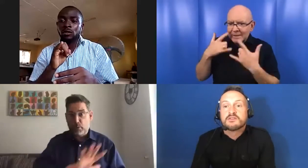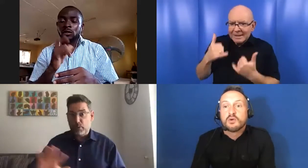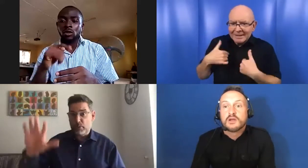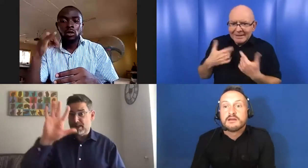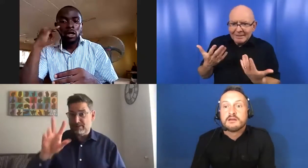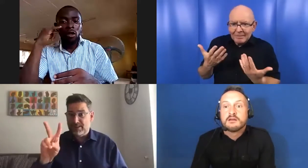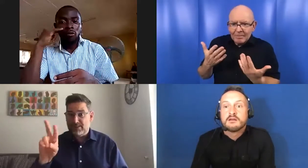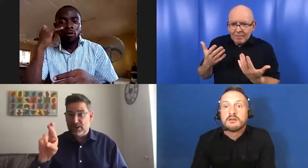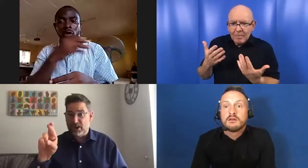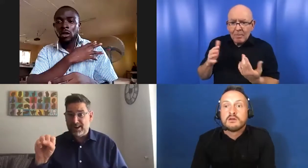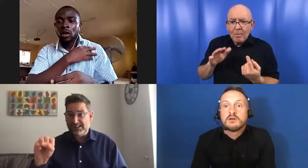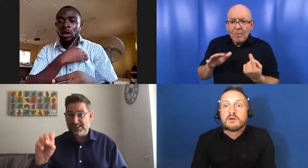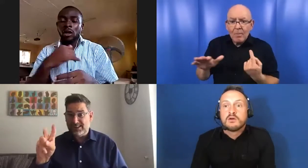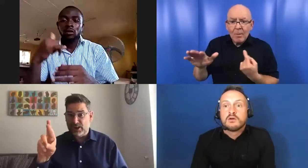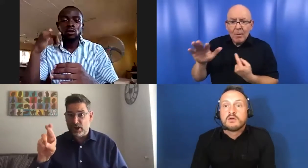and calling.